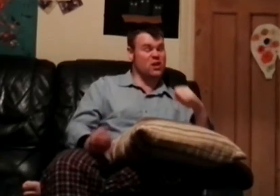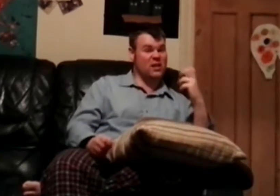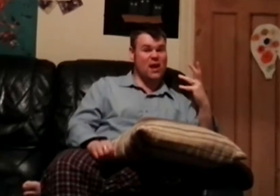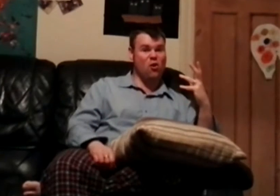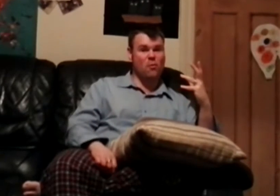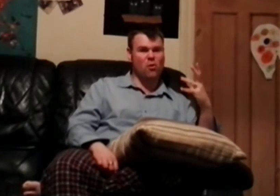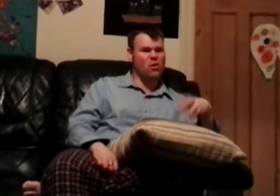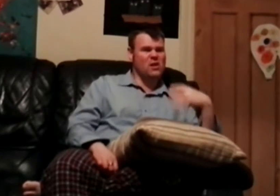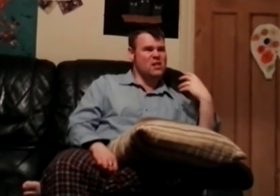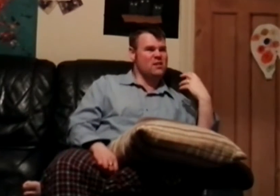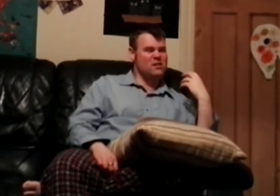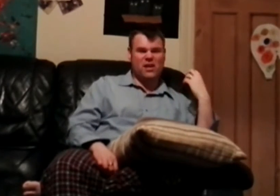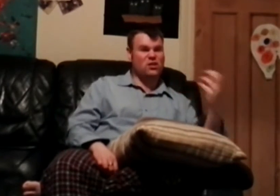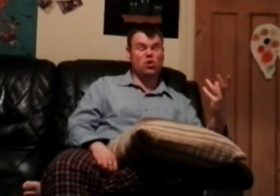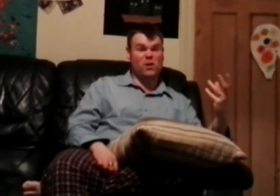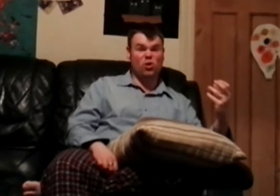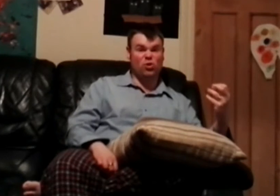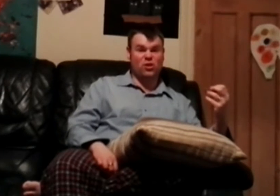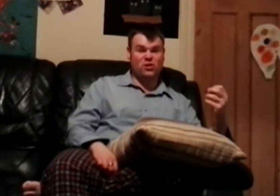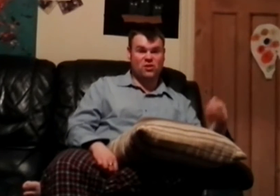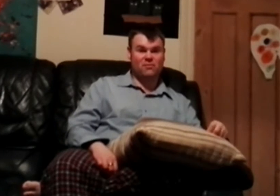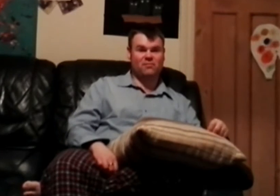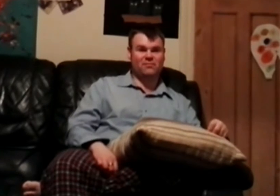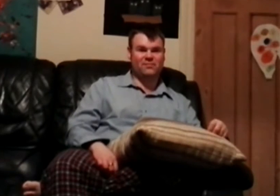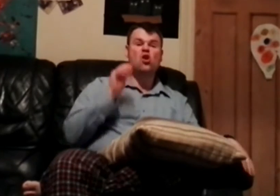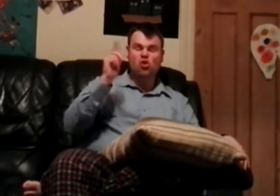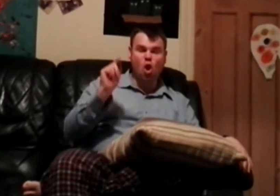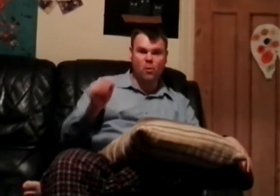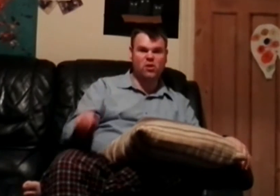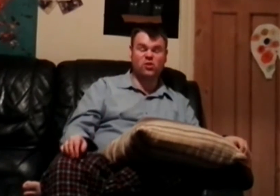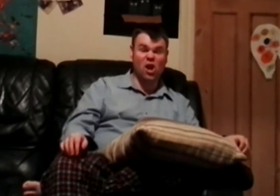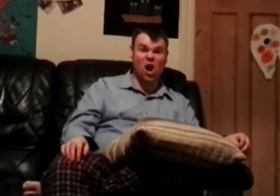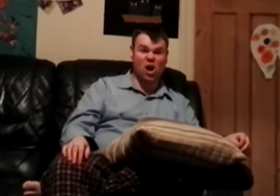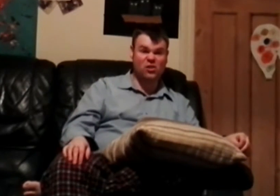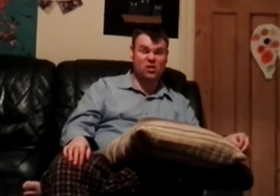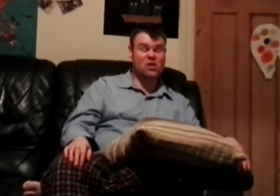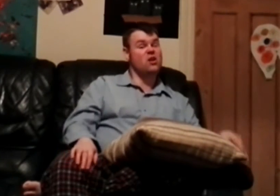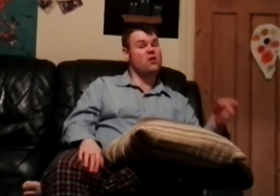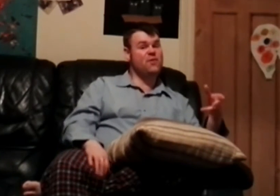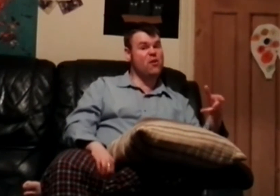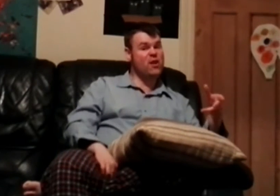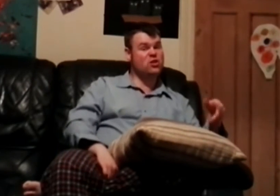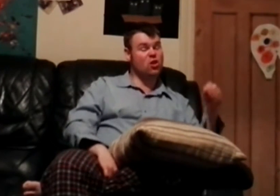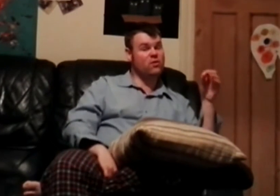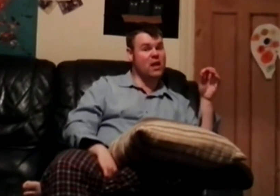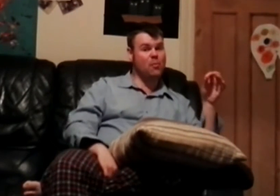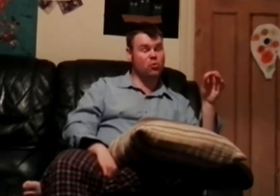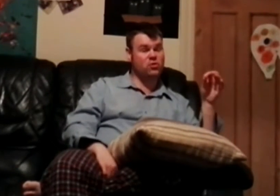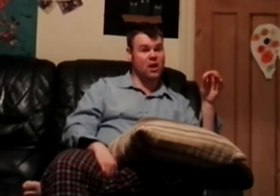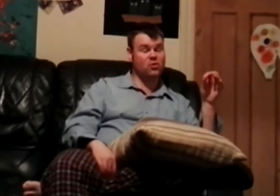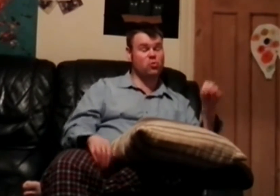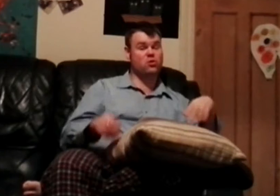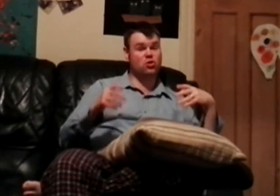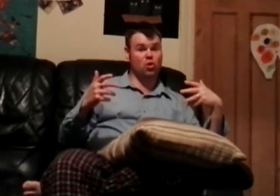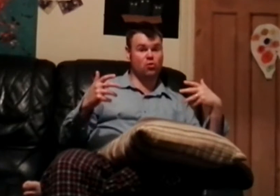and caramel. It's yummy goodness. Norman Tart, a variation of an apple tart with short